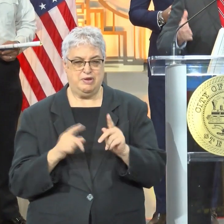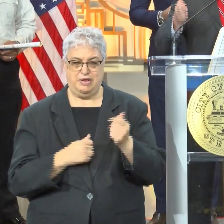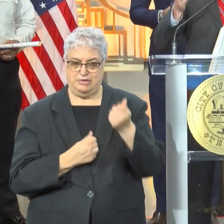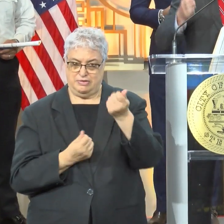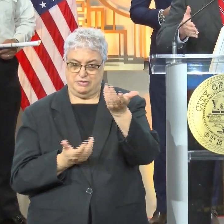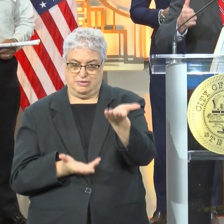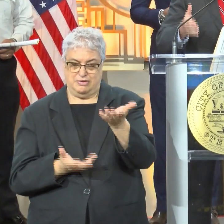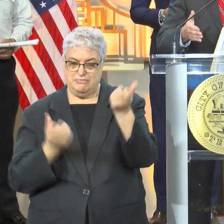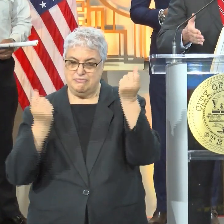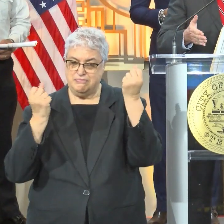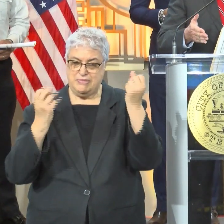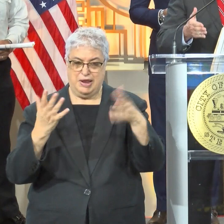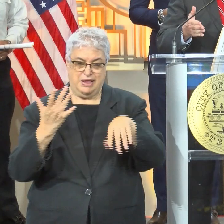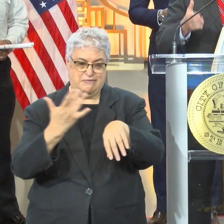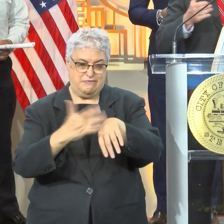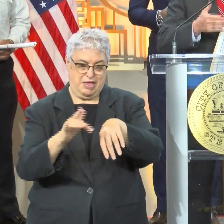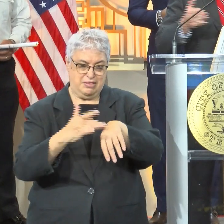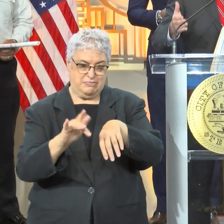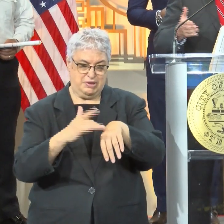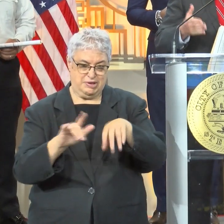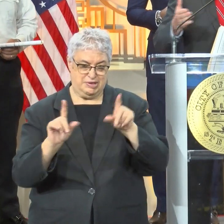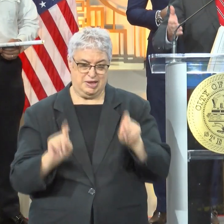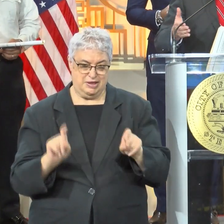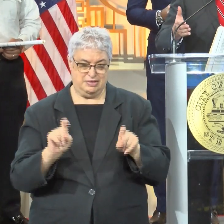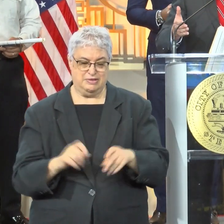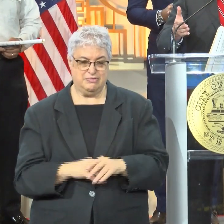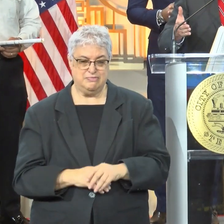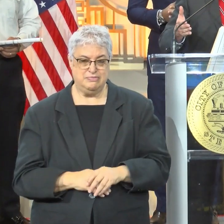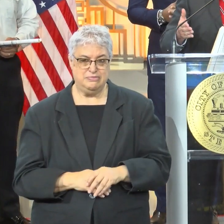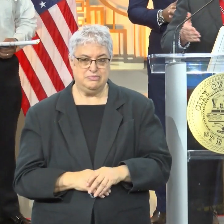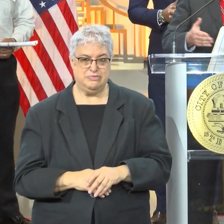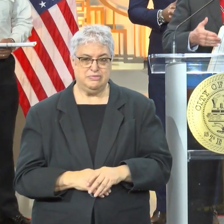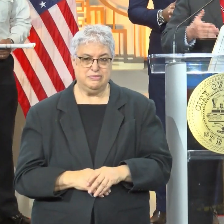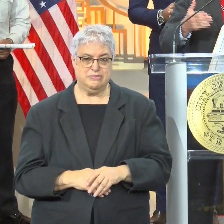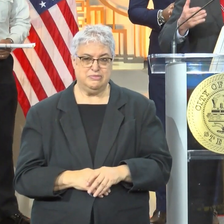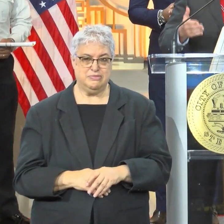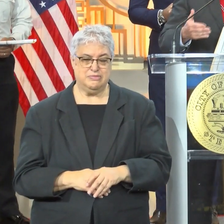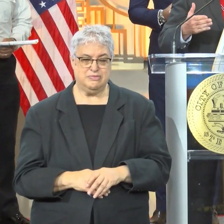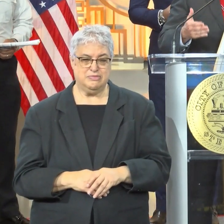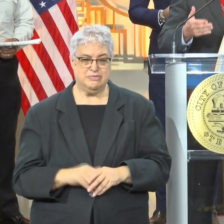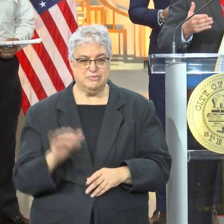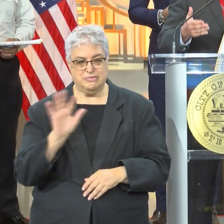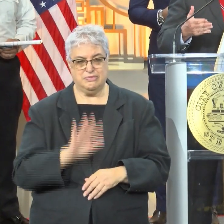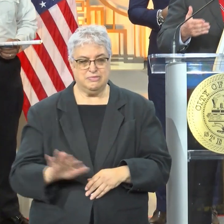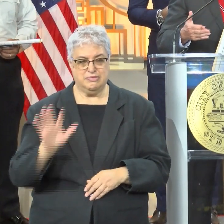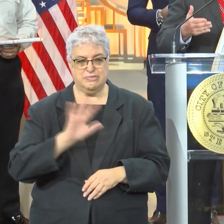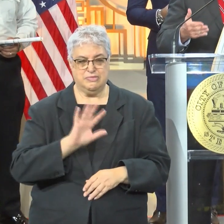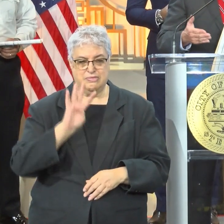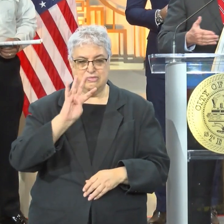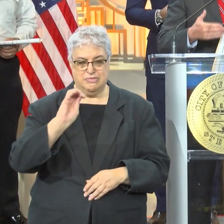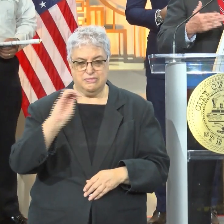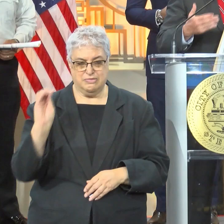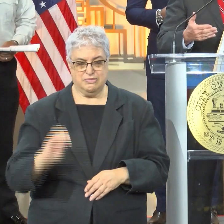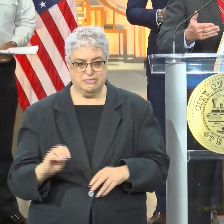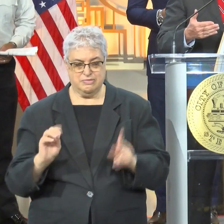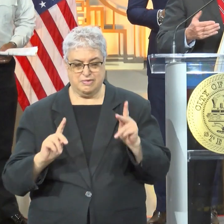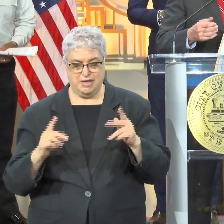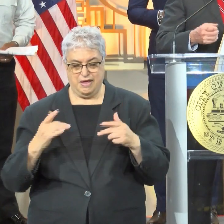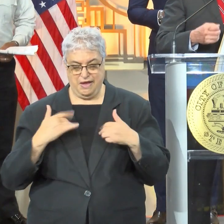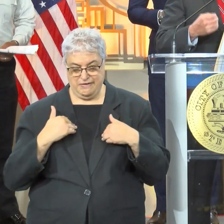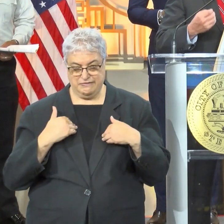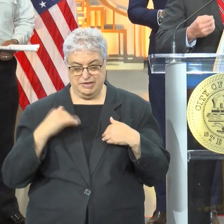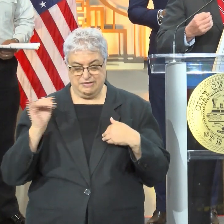do it. And it's very important because, as the mayor pointed out, as we've been saying for quite some time, somewhere in the neighborhood of 40% of the people who are